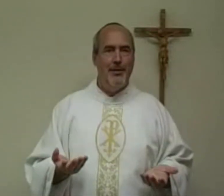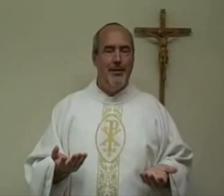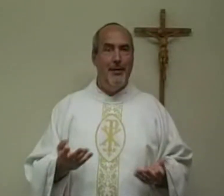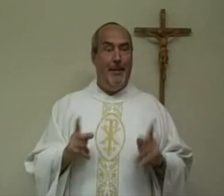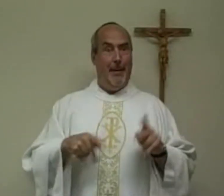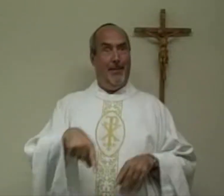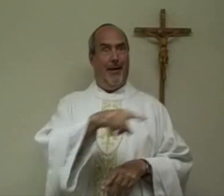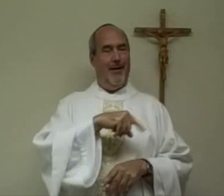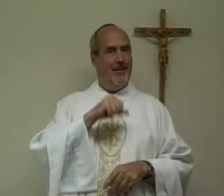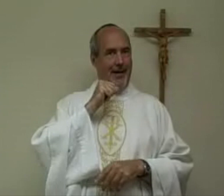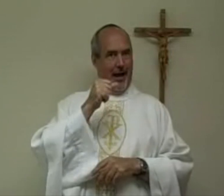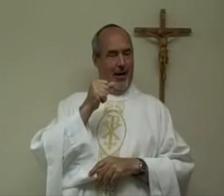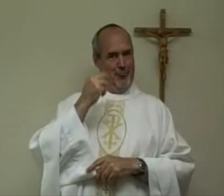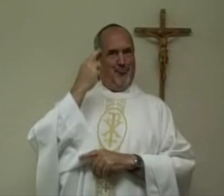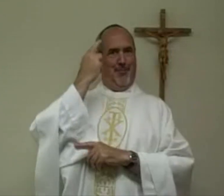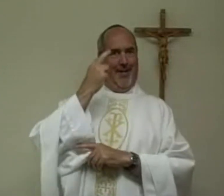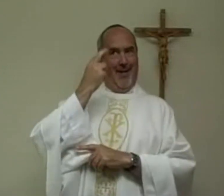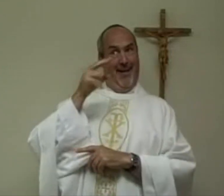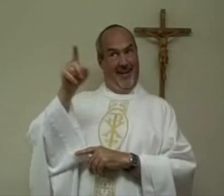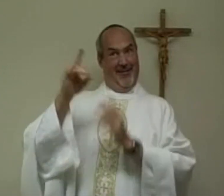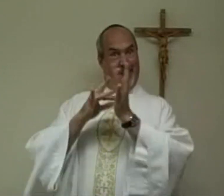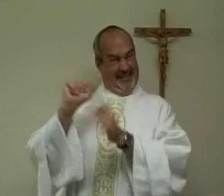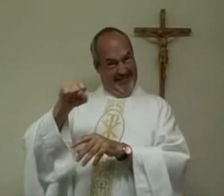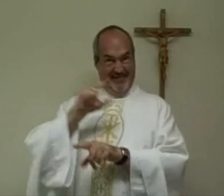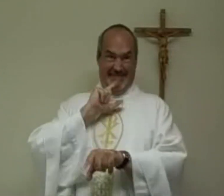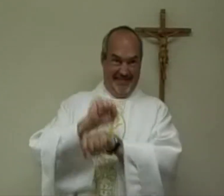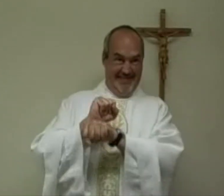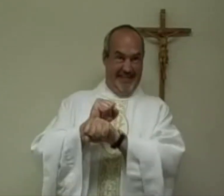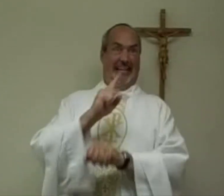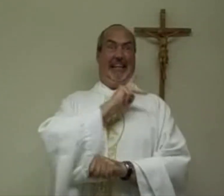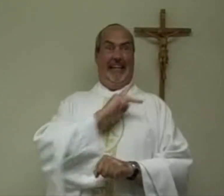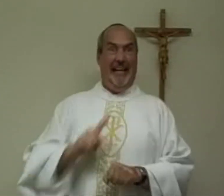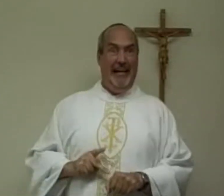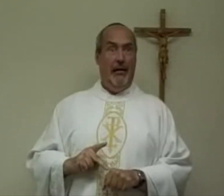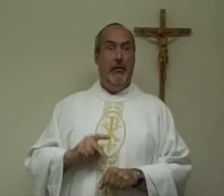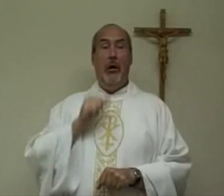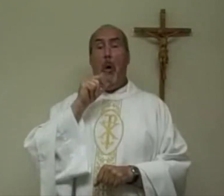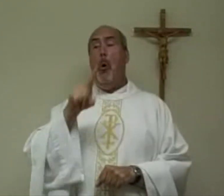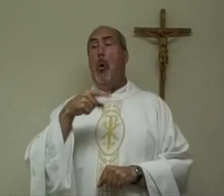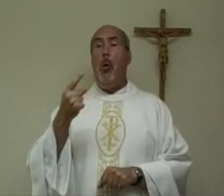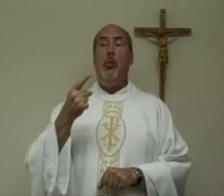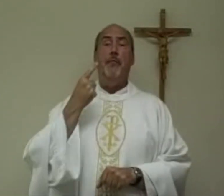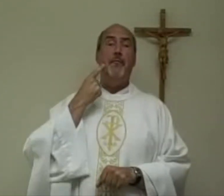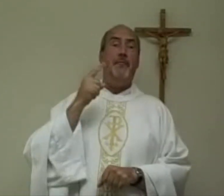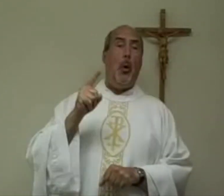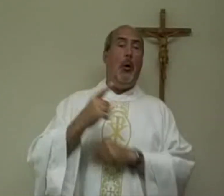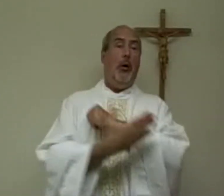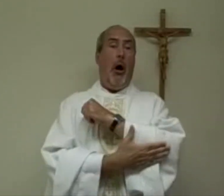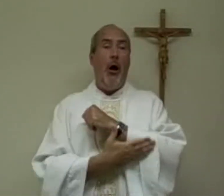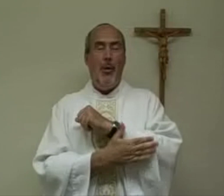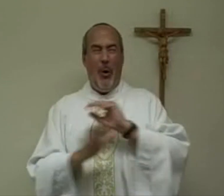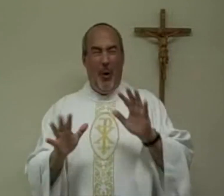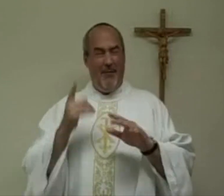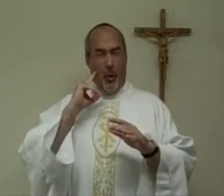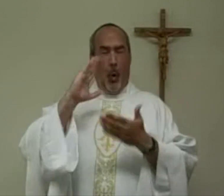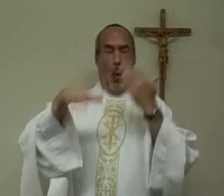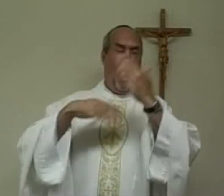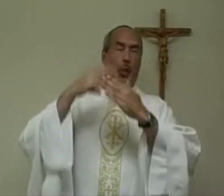right on the cross. But what they didn't realize is that yes, he truly was not just King of the